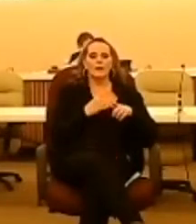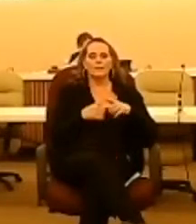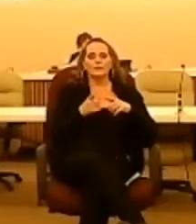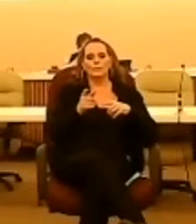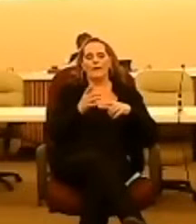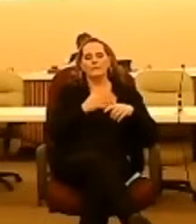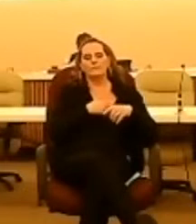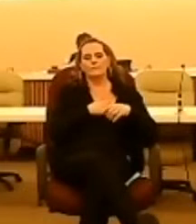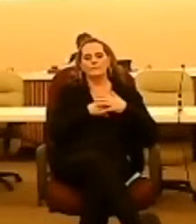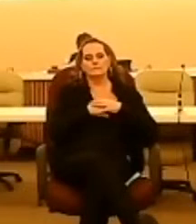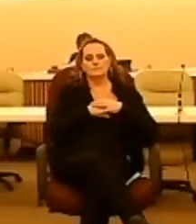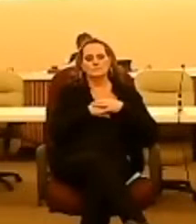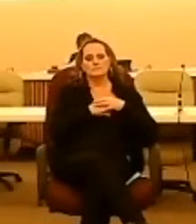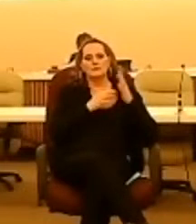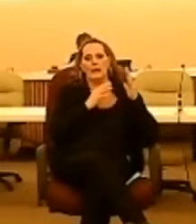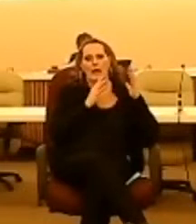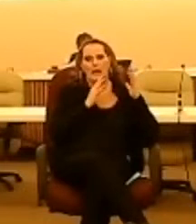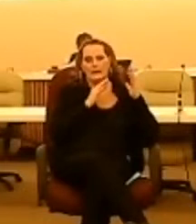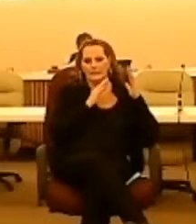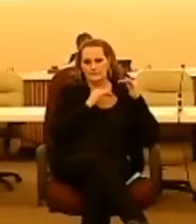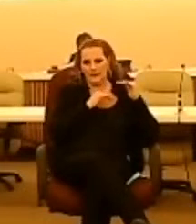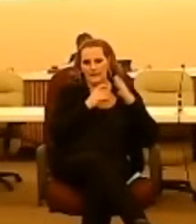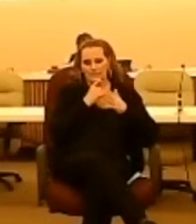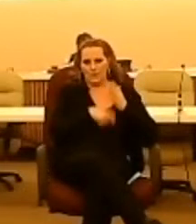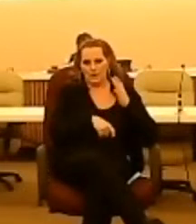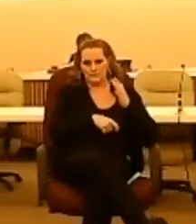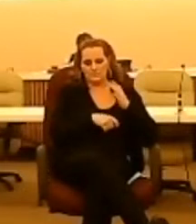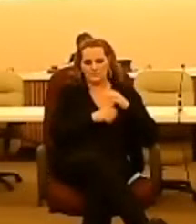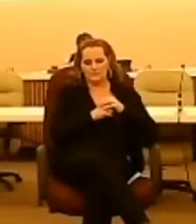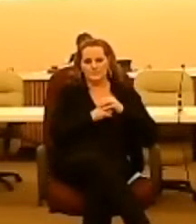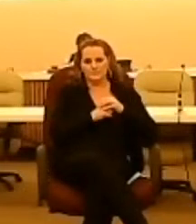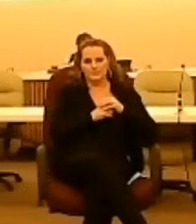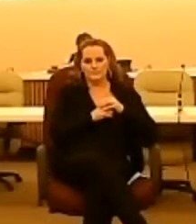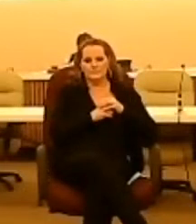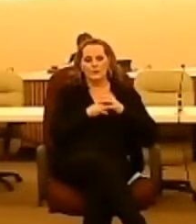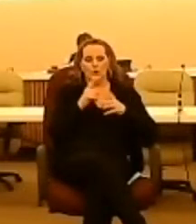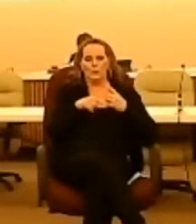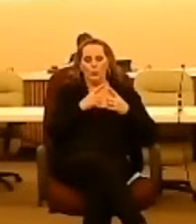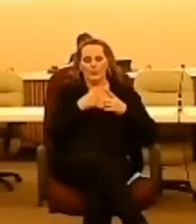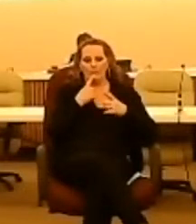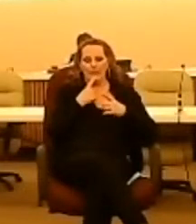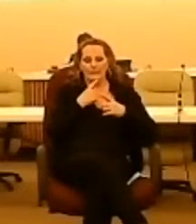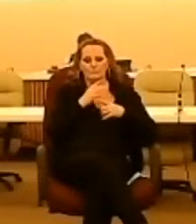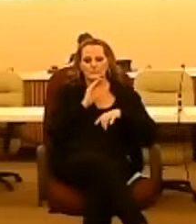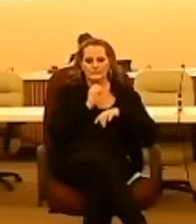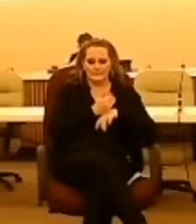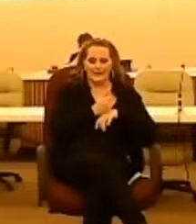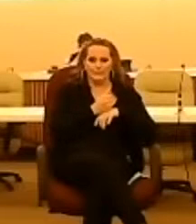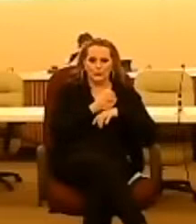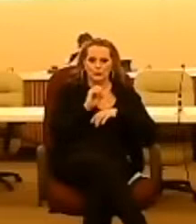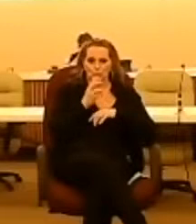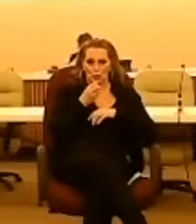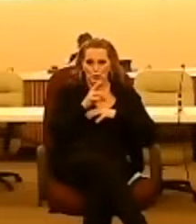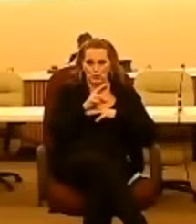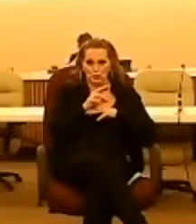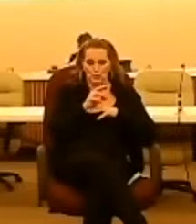expected typical cost in the map plan report establishing the district. So you should have some idea of